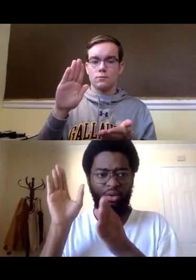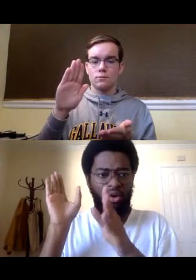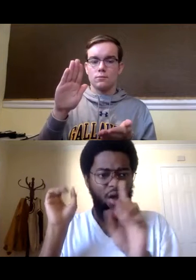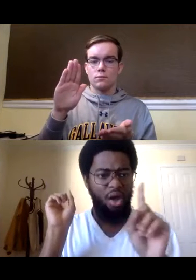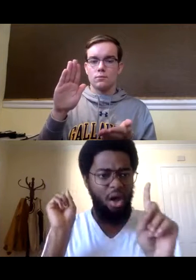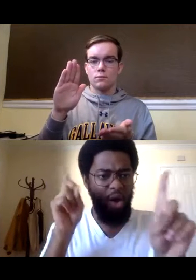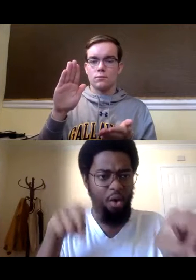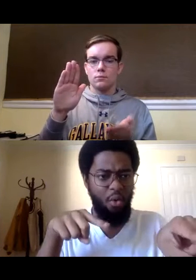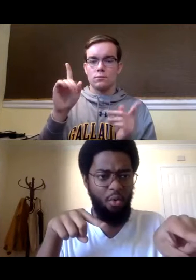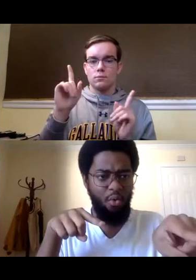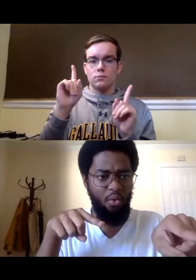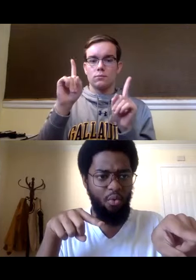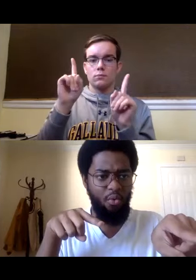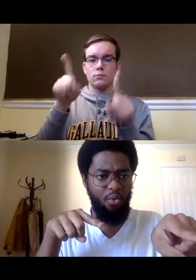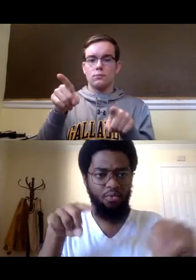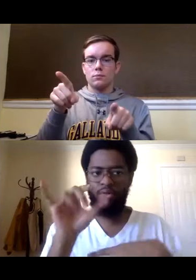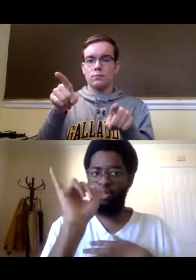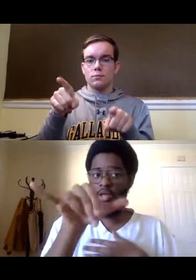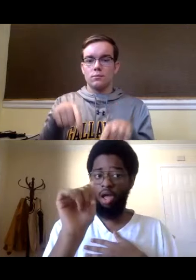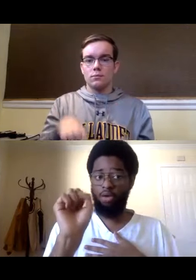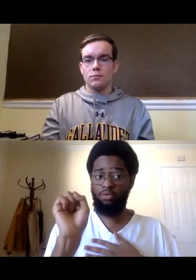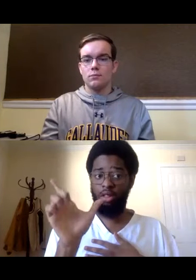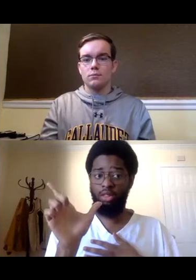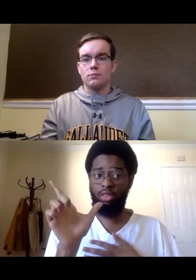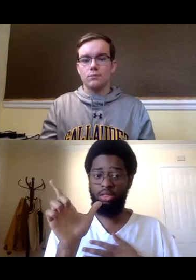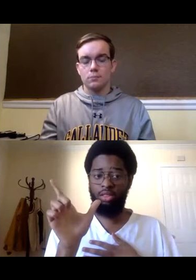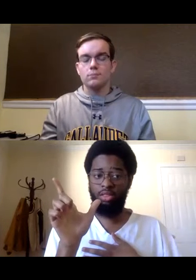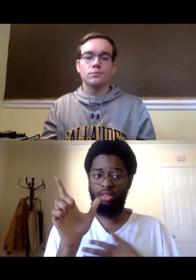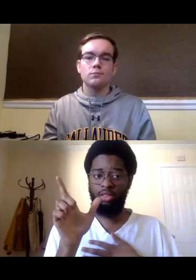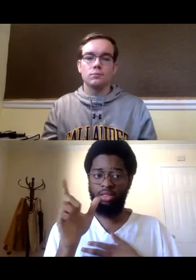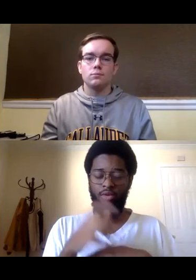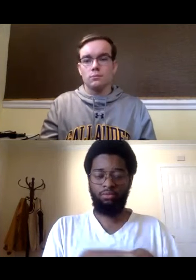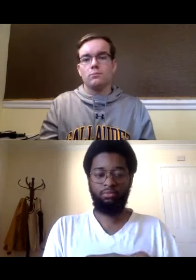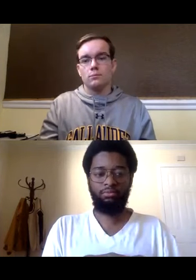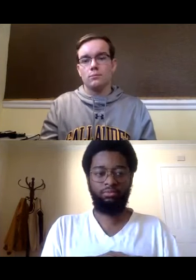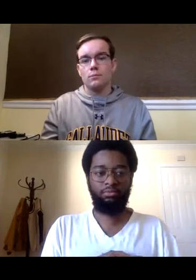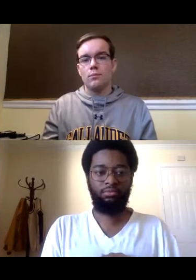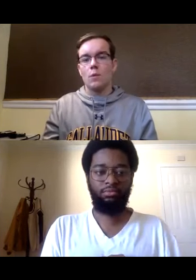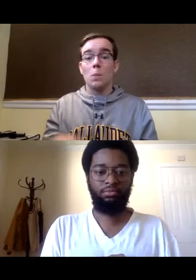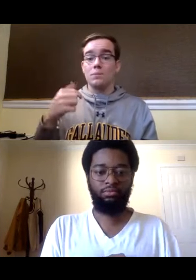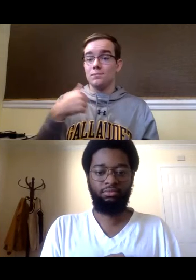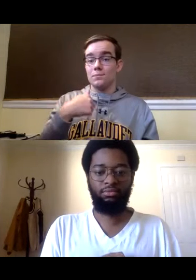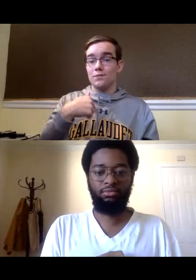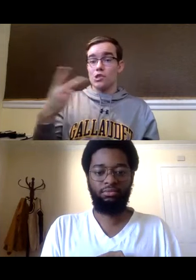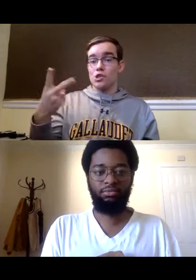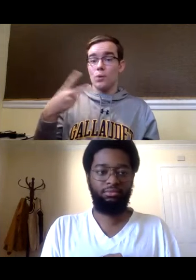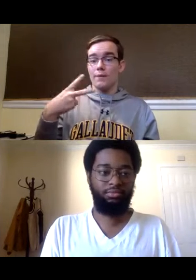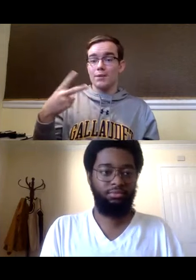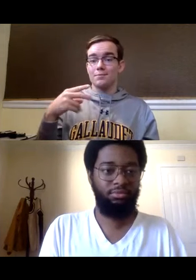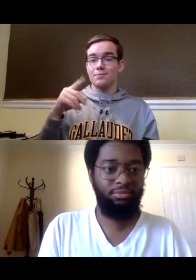So I'd say, what college do you attend or go to? And that's ASL.